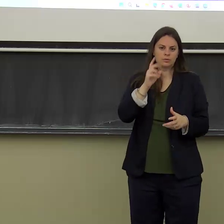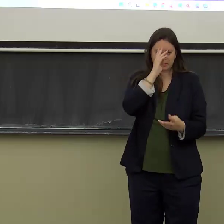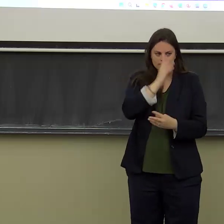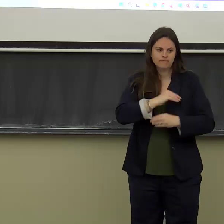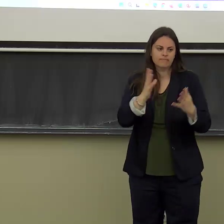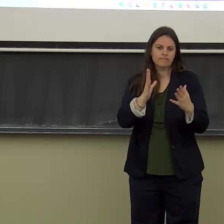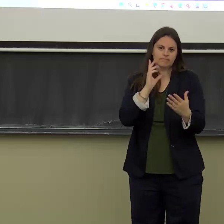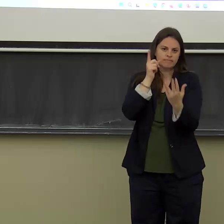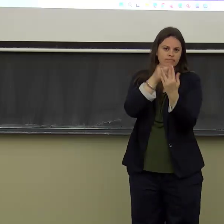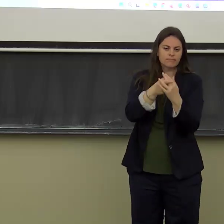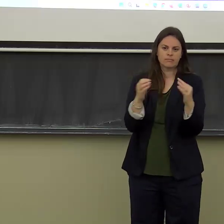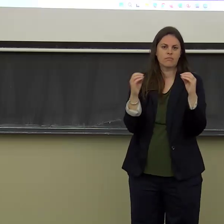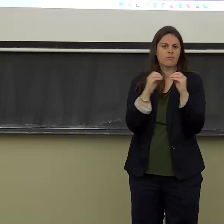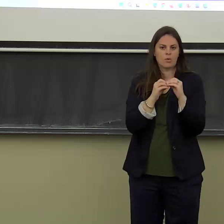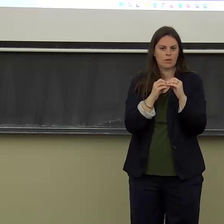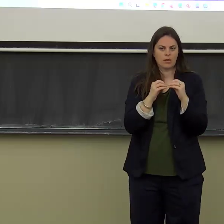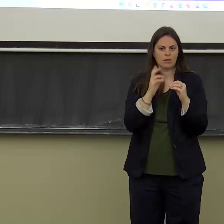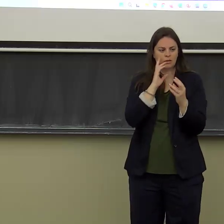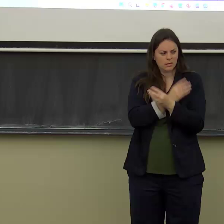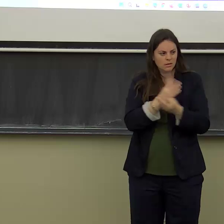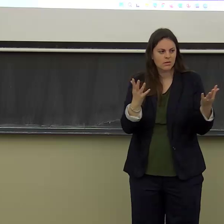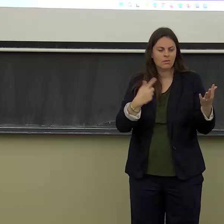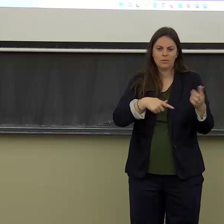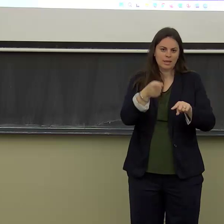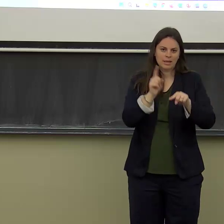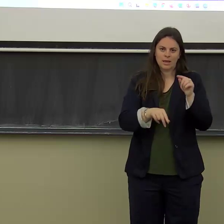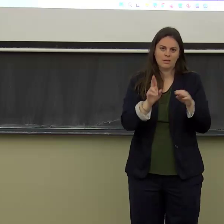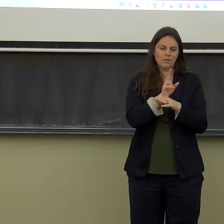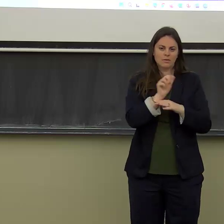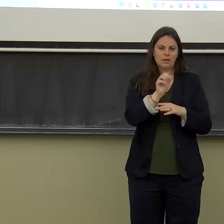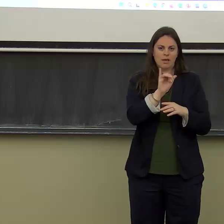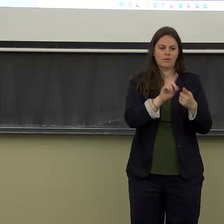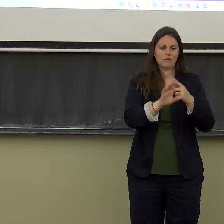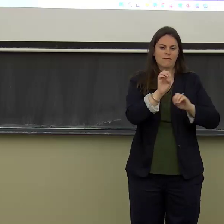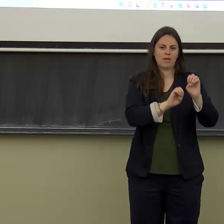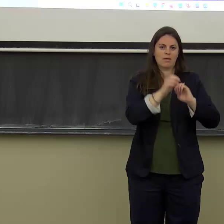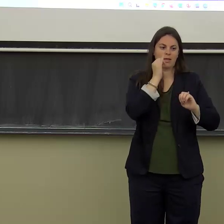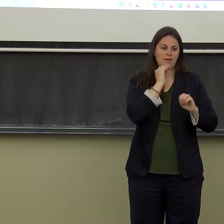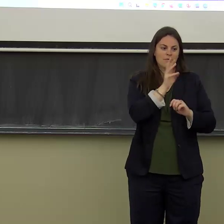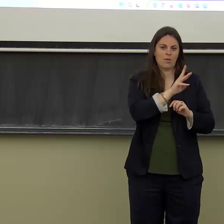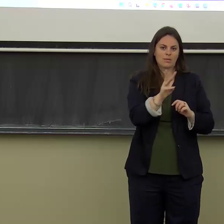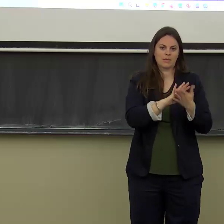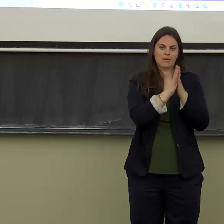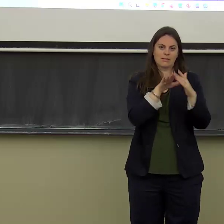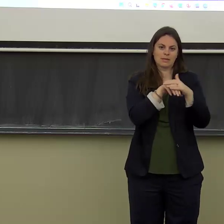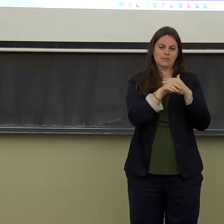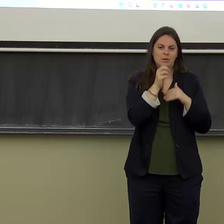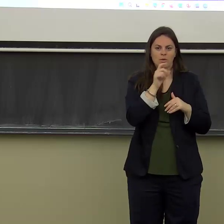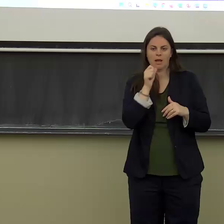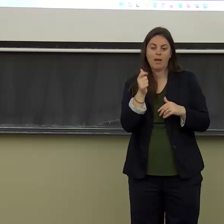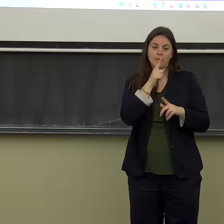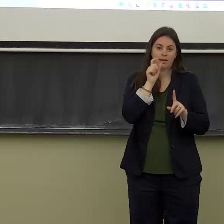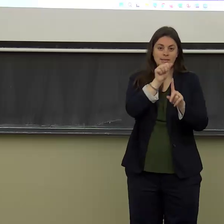cannot use AI to evaluate whether or not a website is accessible, because